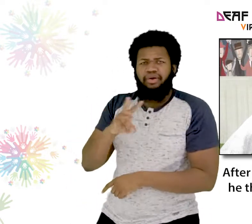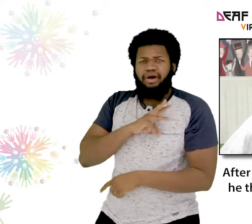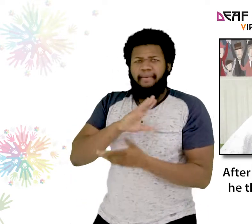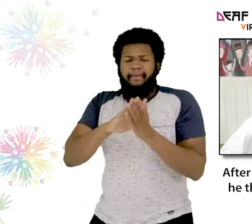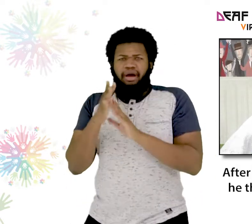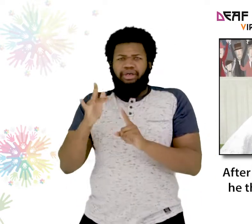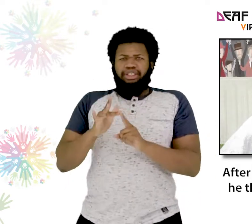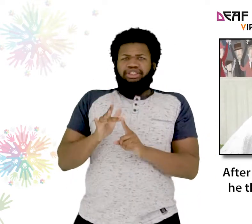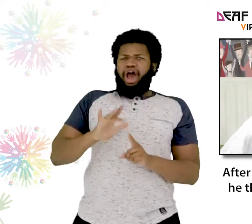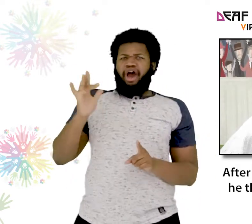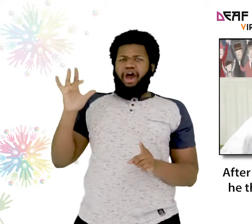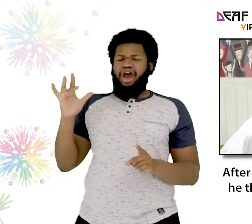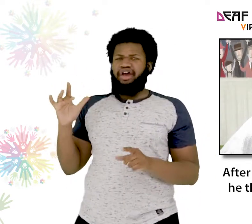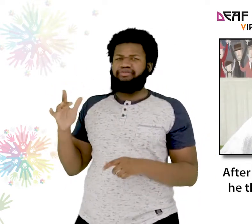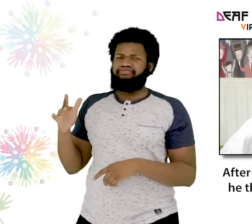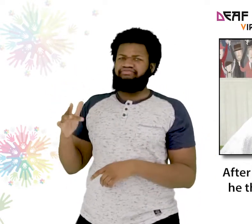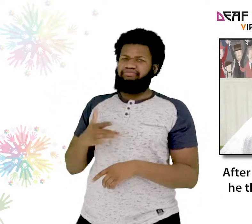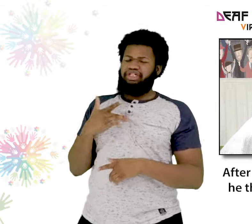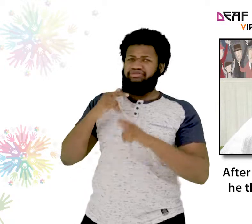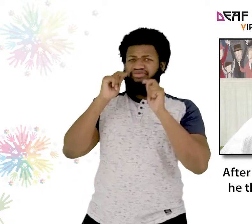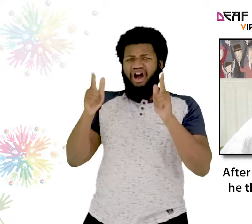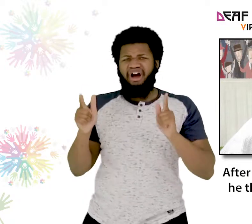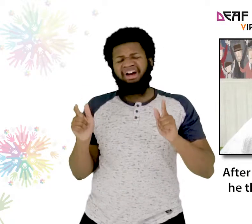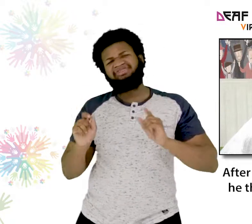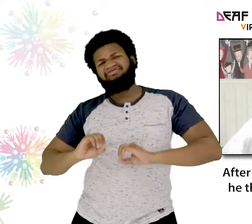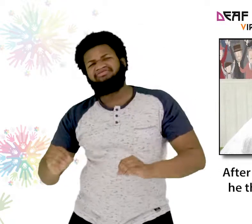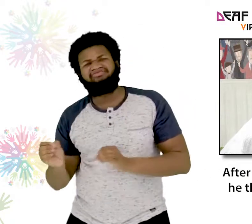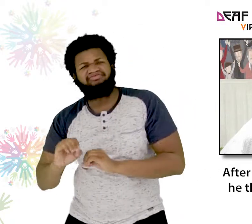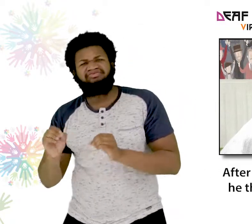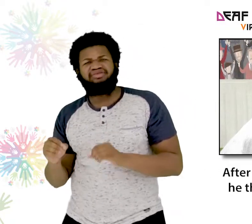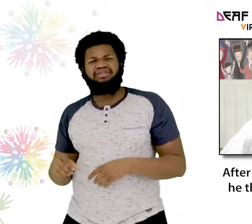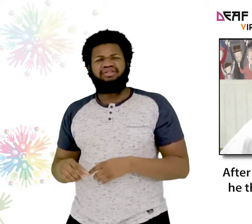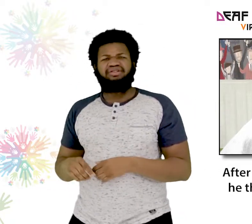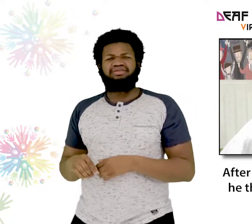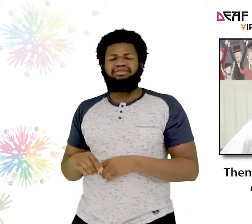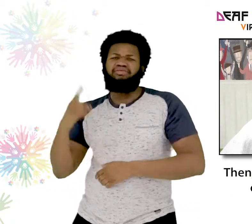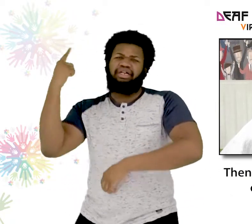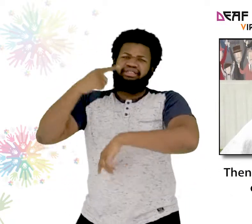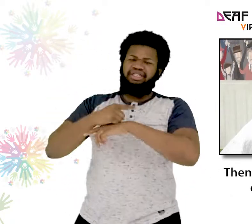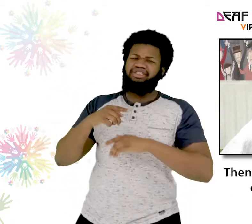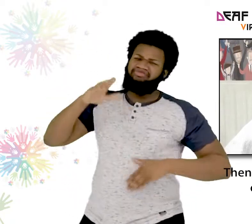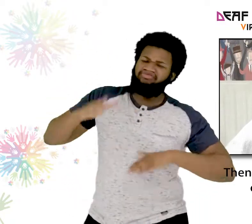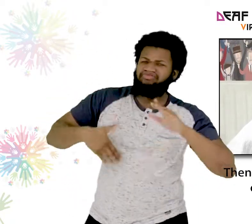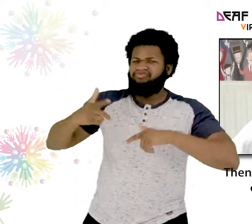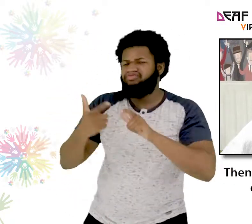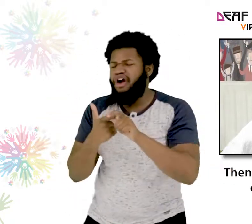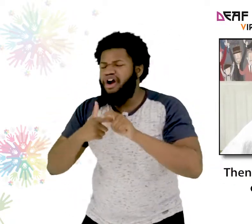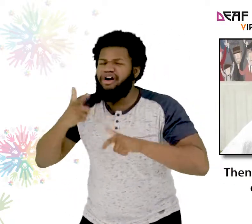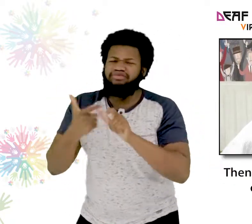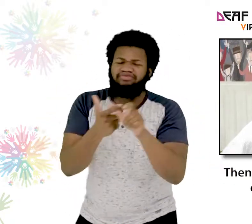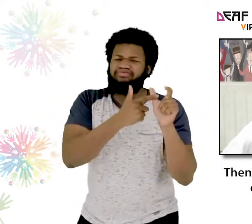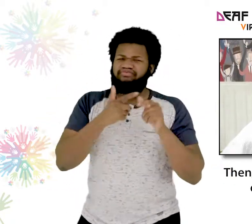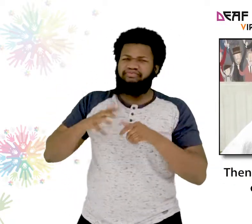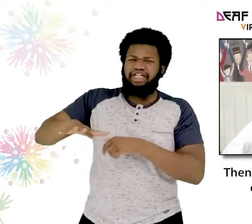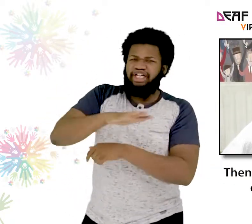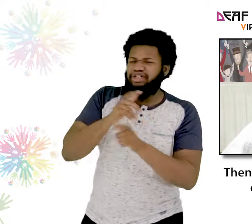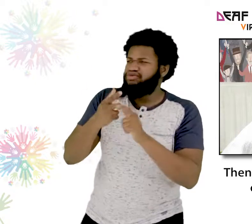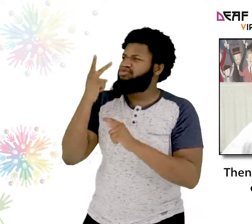After Williams became a star, he thought nothing could surprise him. Then, one day, when he ran out to the field,